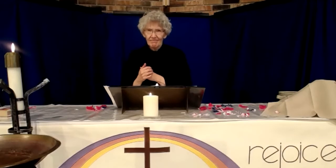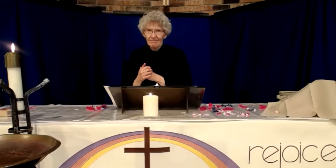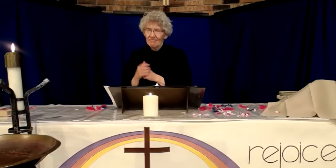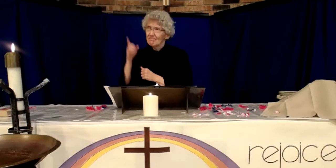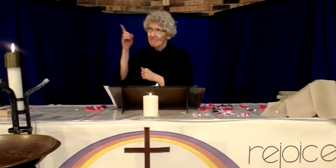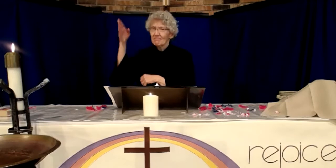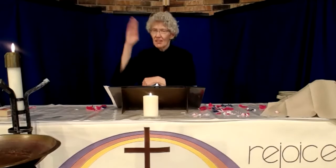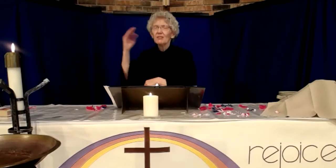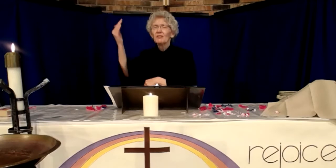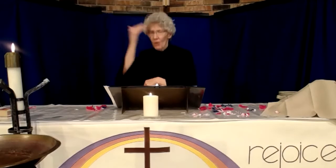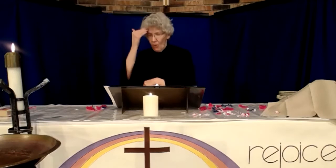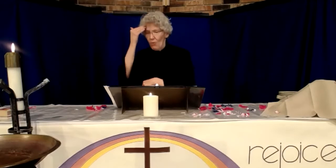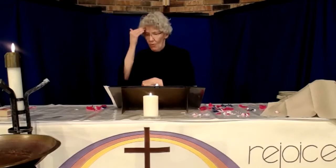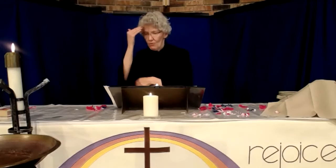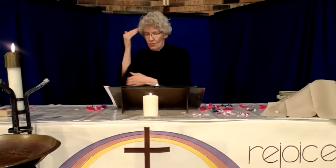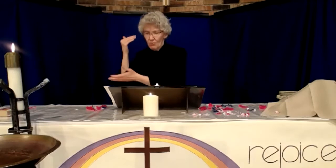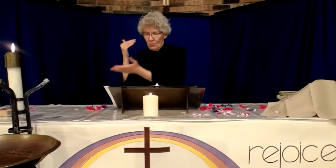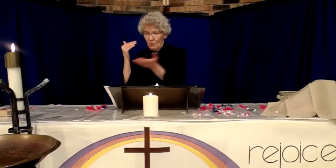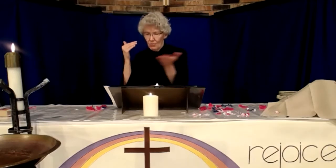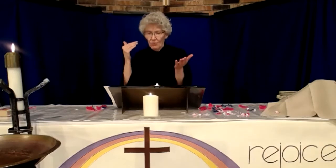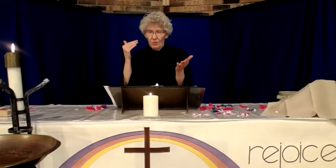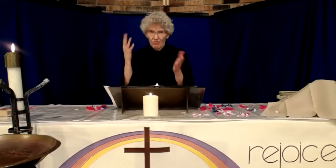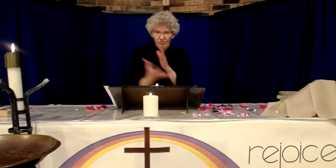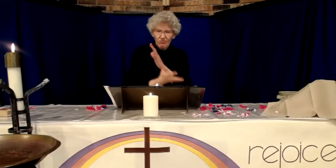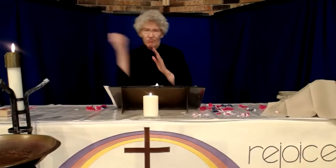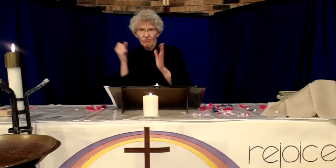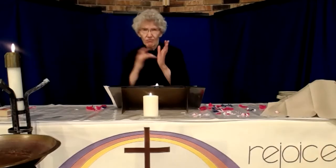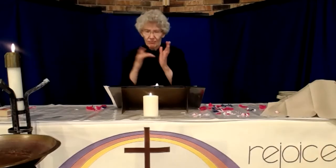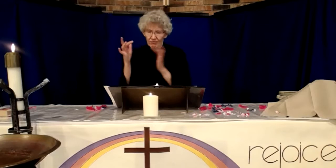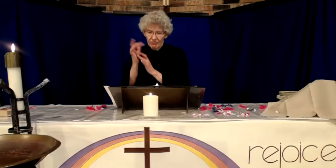you, so you took him